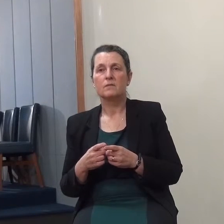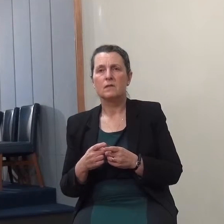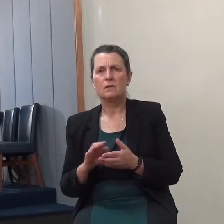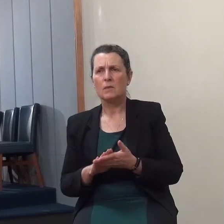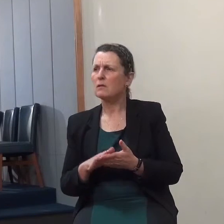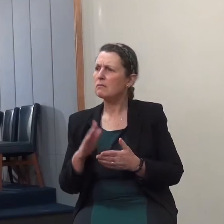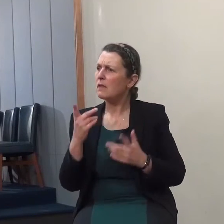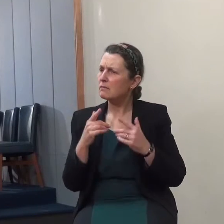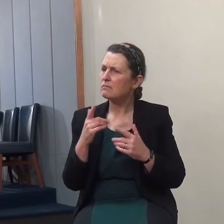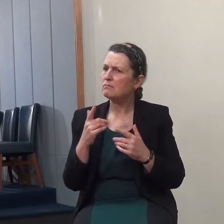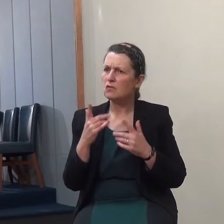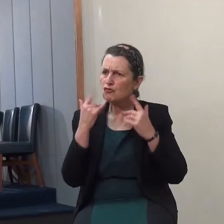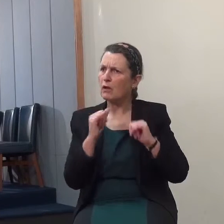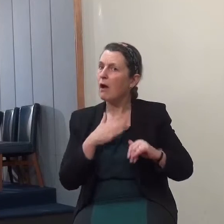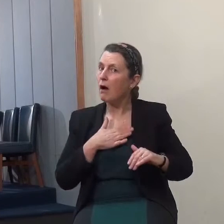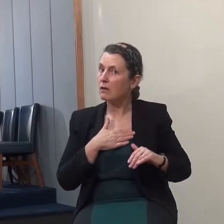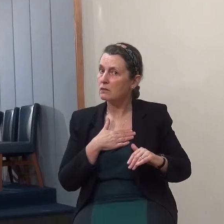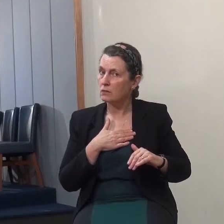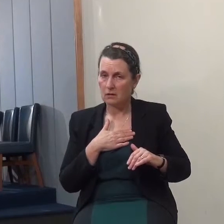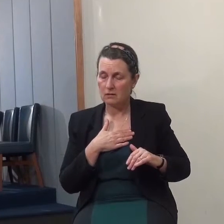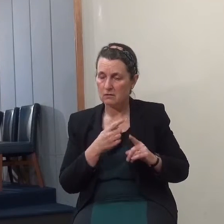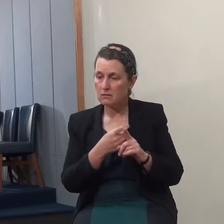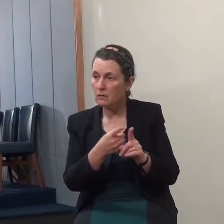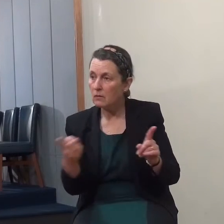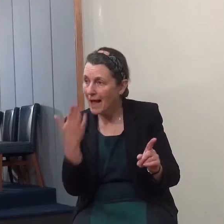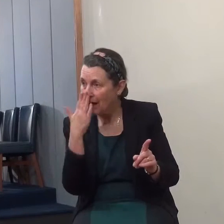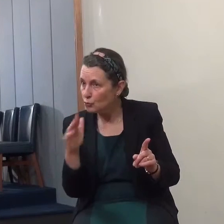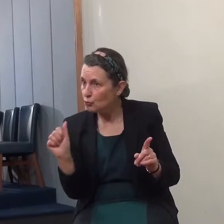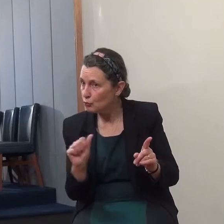the disposition of the disciples?